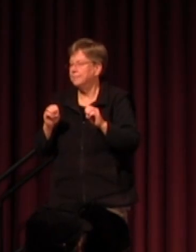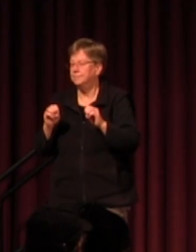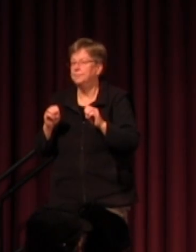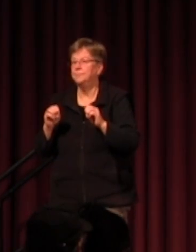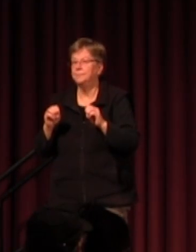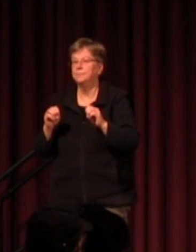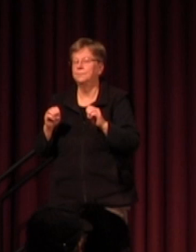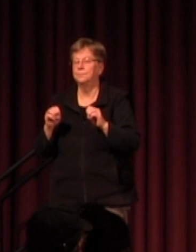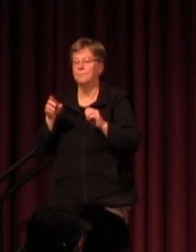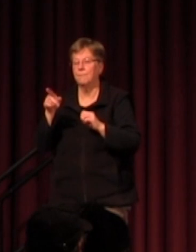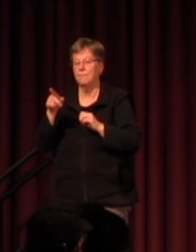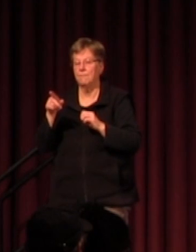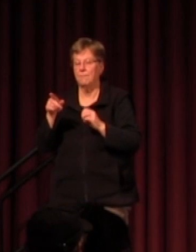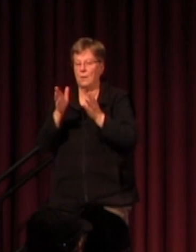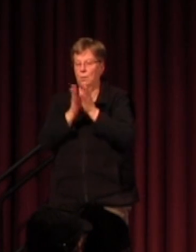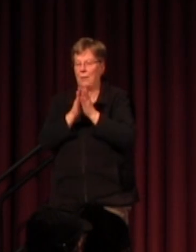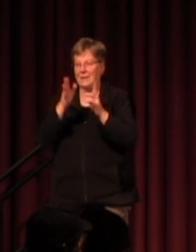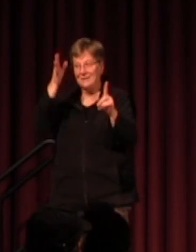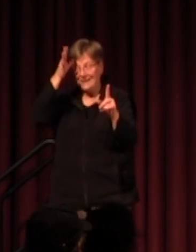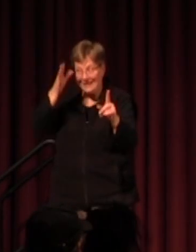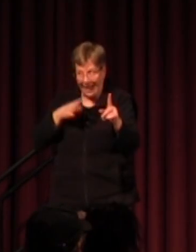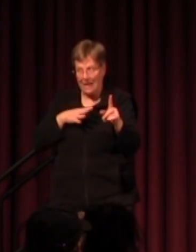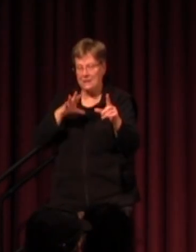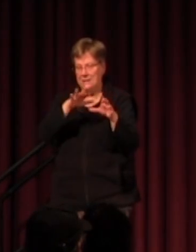where you ask guys,